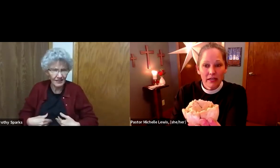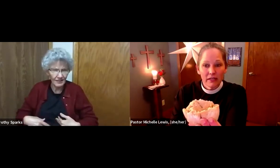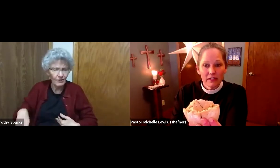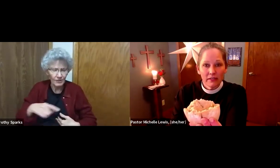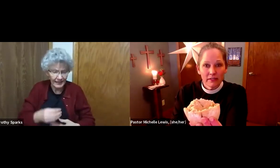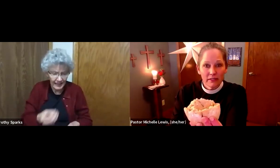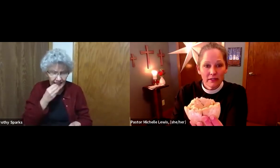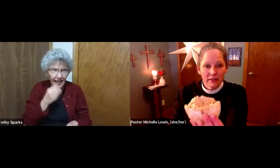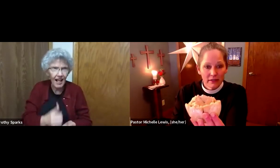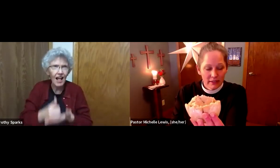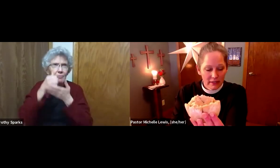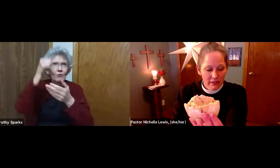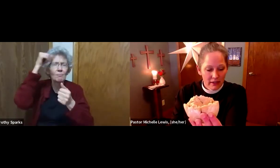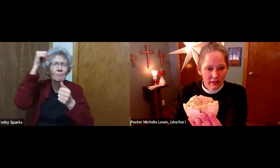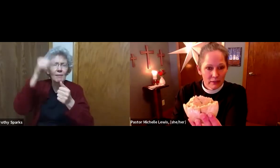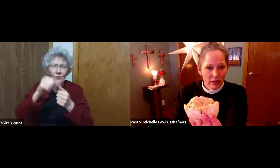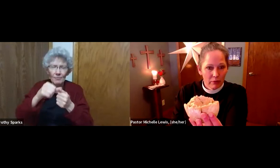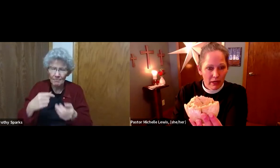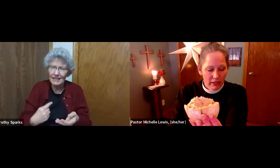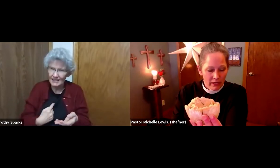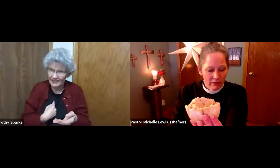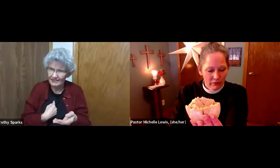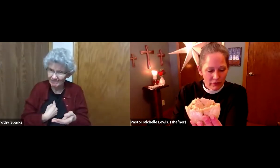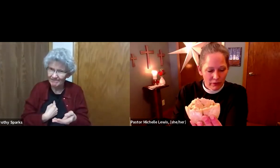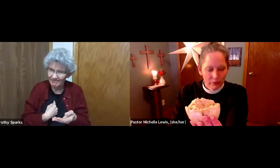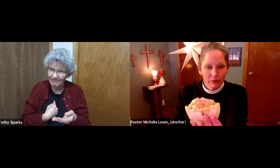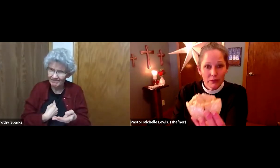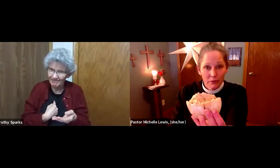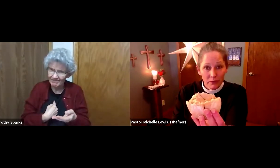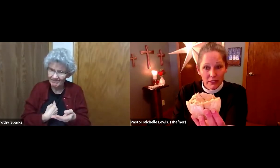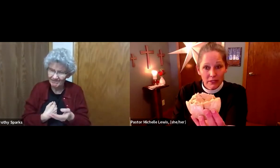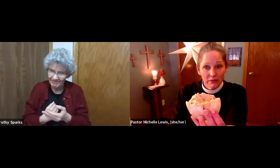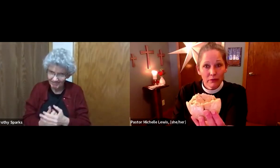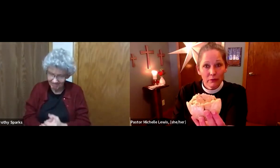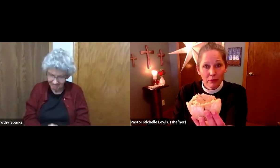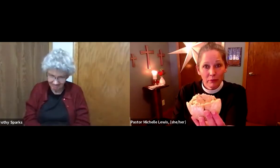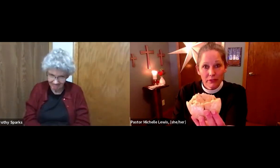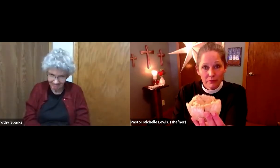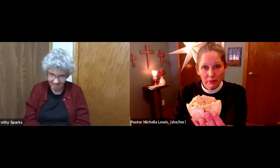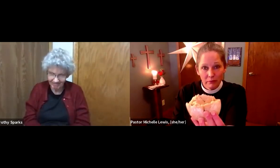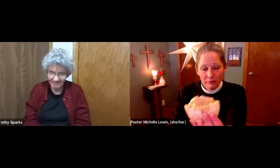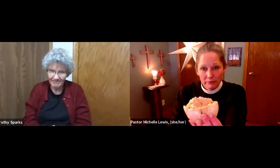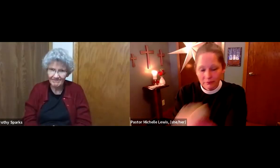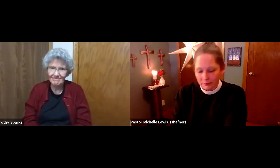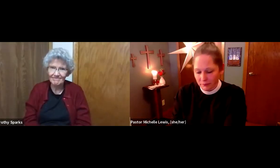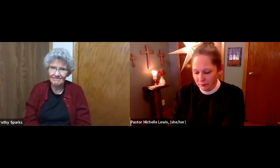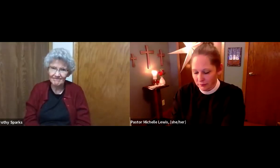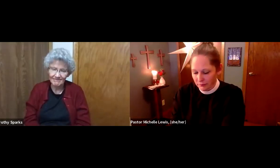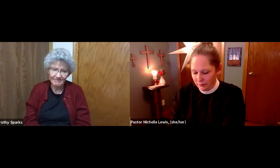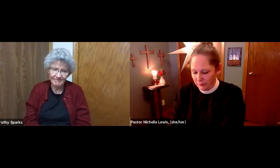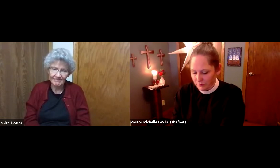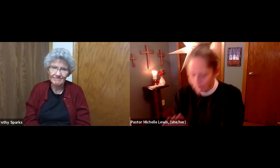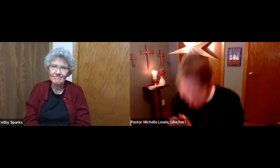"Take and eat. This is my body given for you. Do this for the remembrance of me."